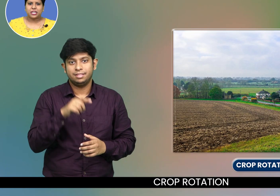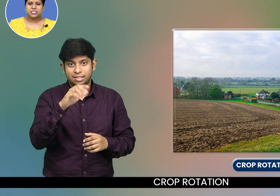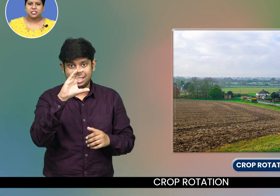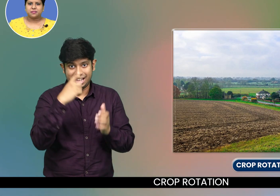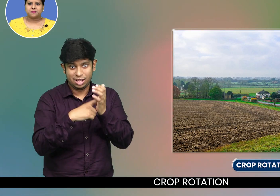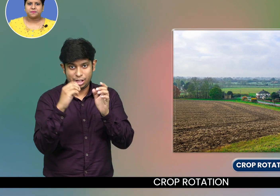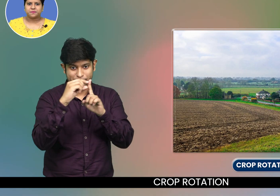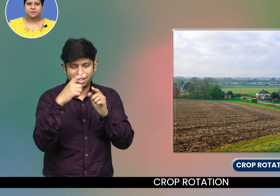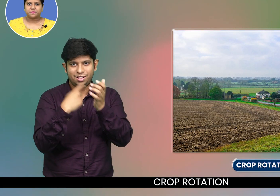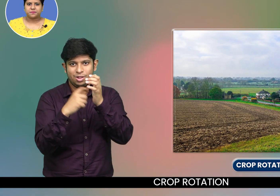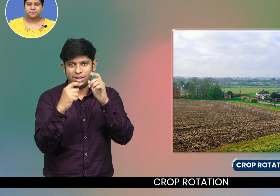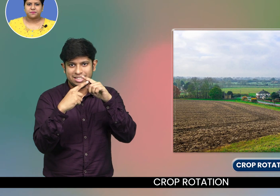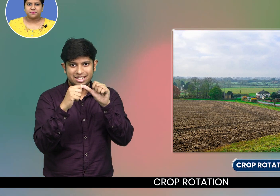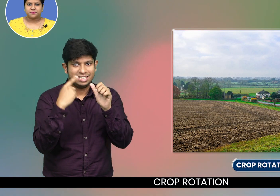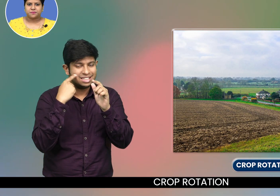Crop rotation,